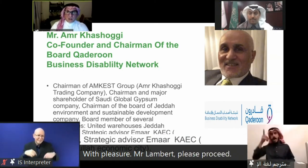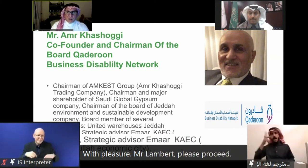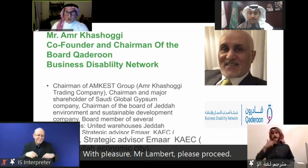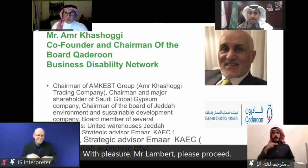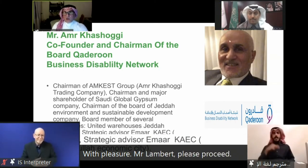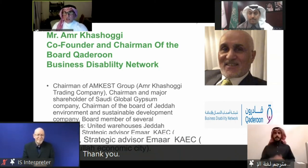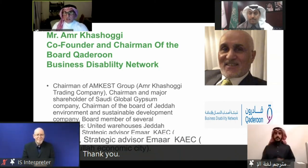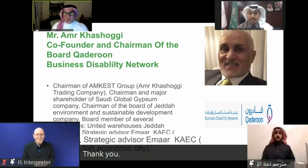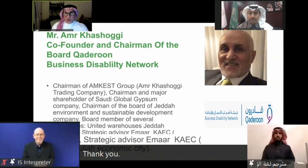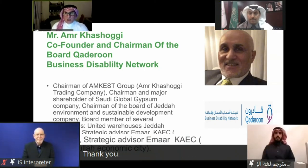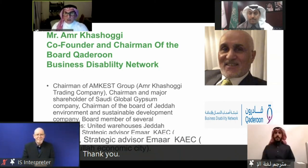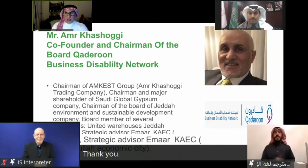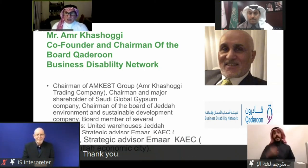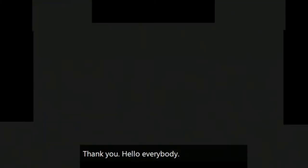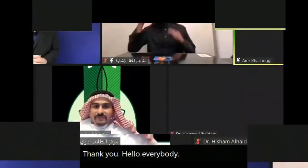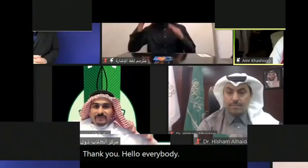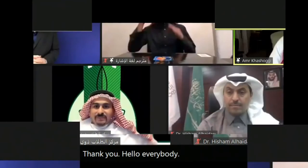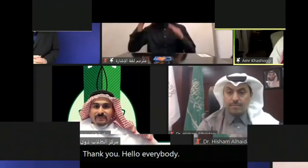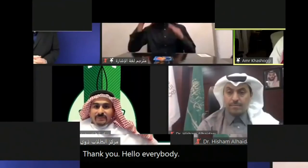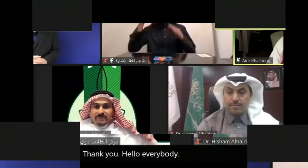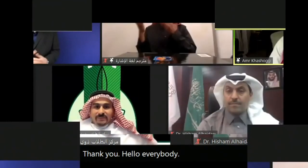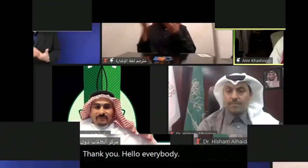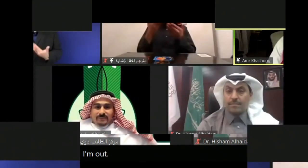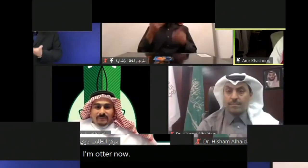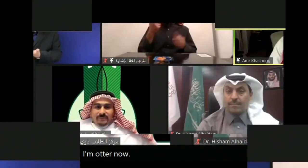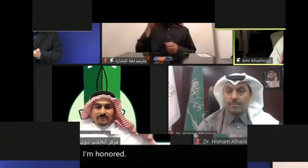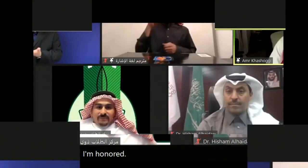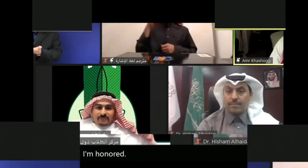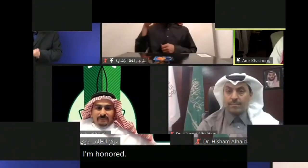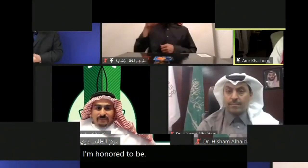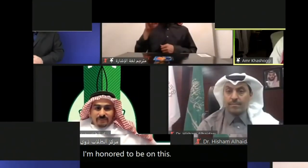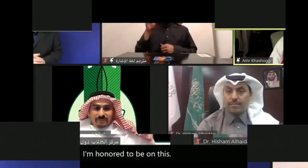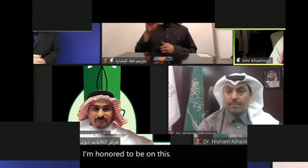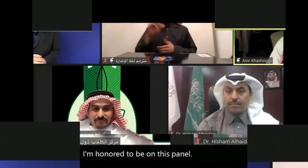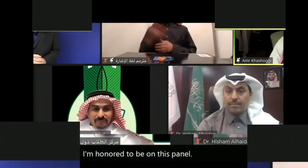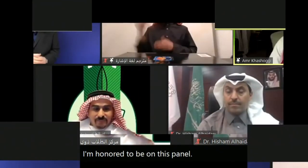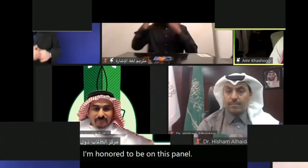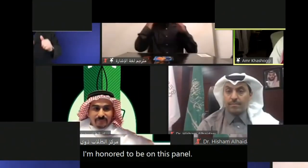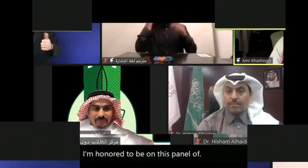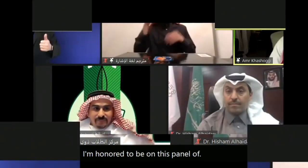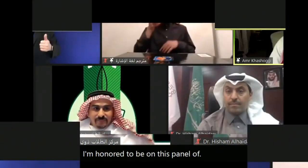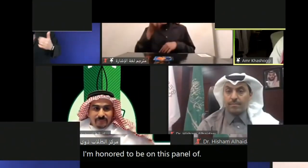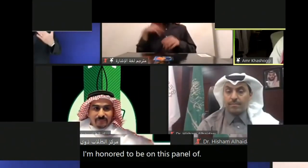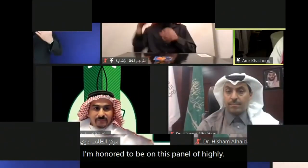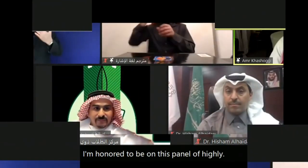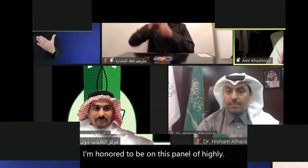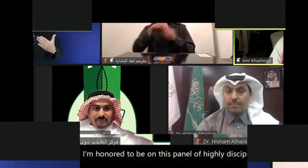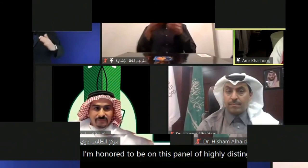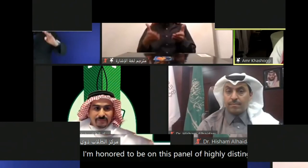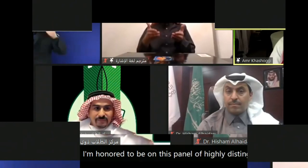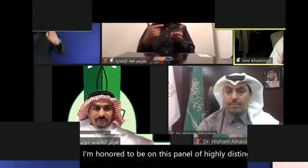Thank you, and hello, everybody. I'm honored to be on this panel of highly